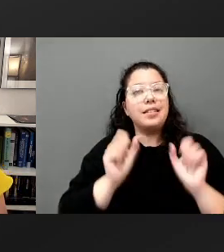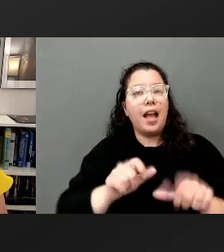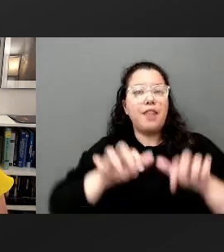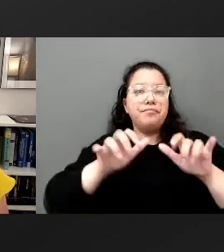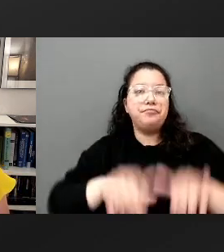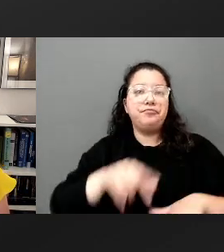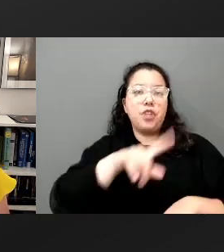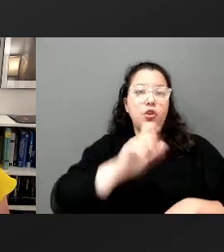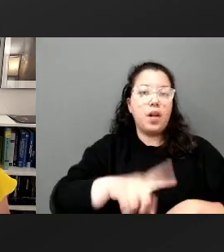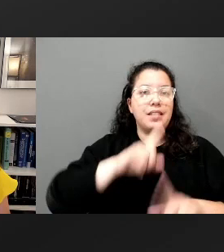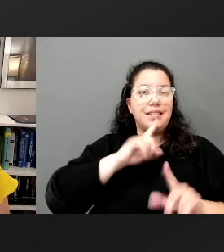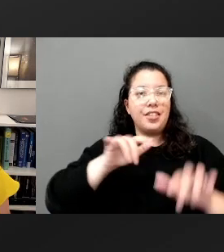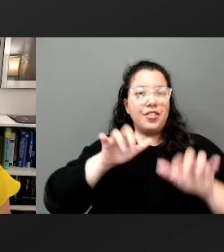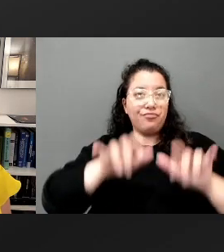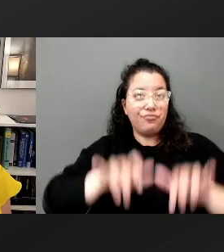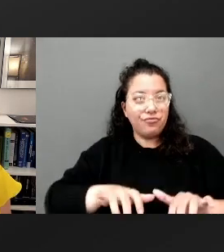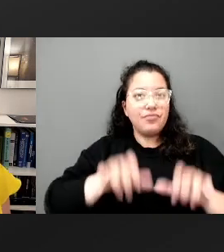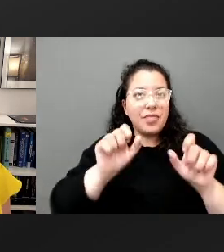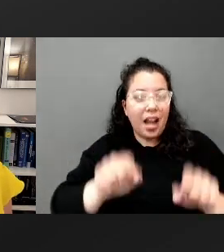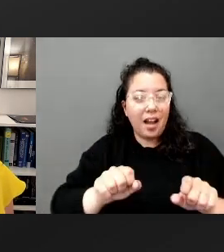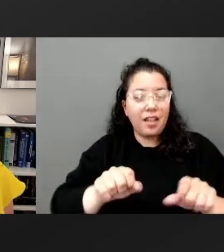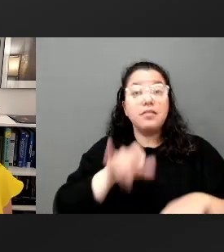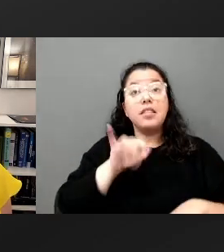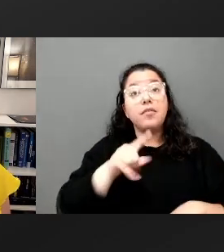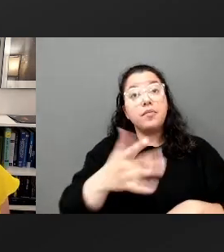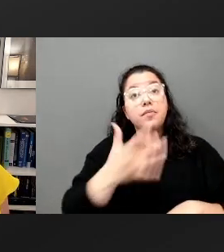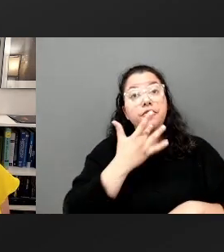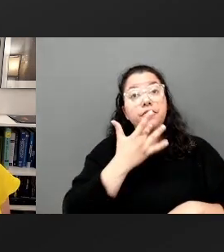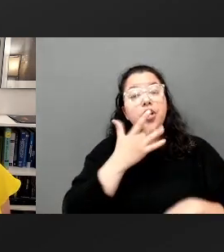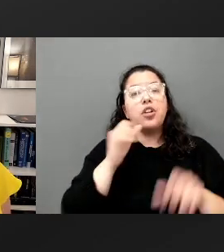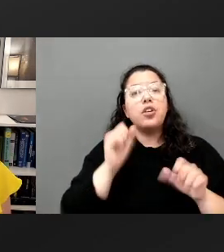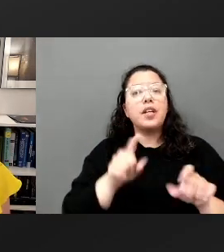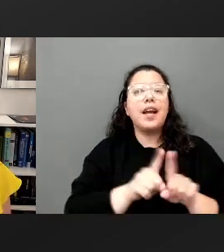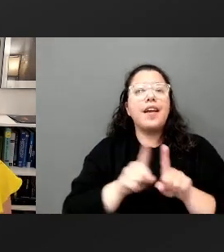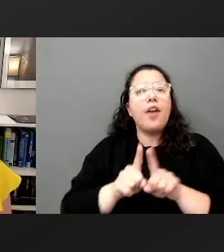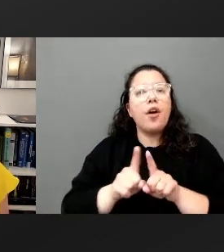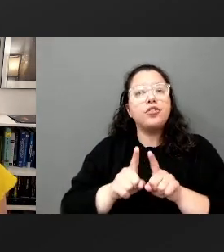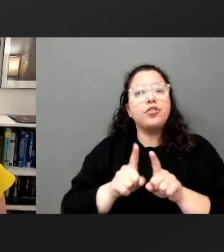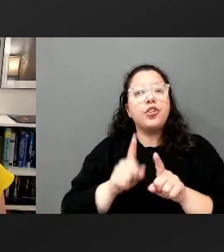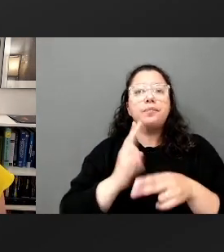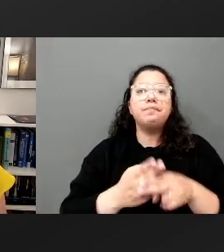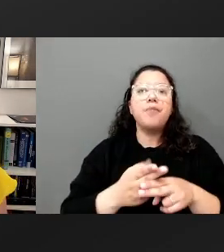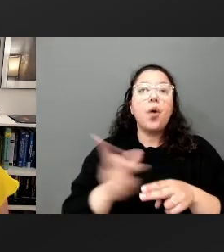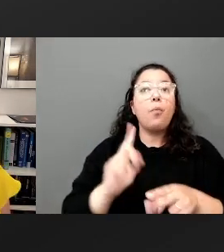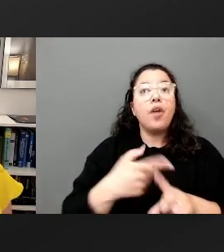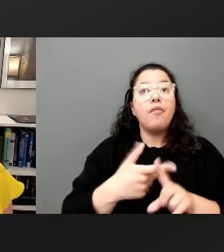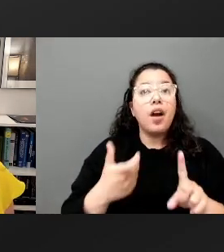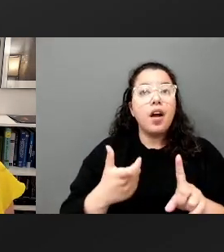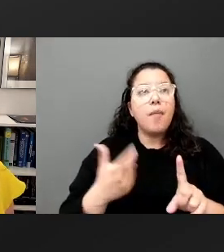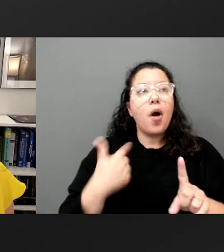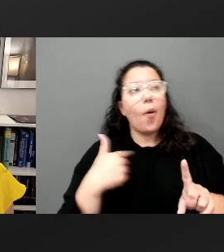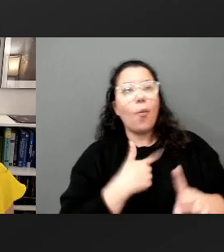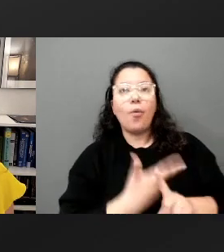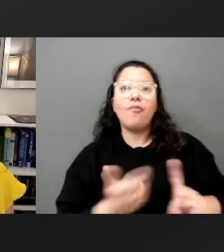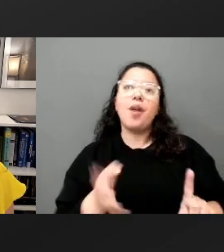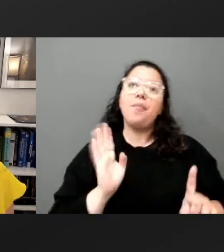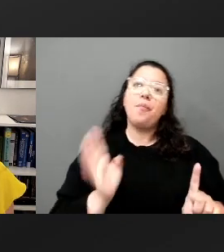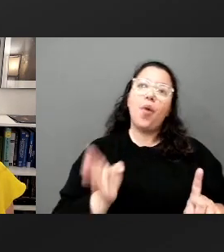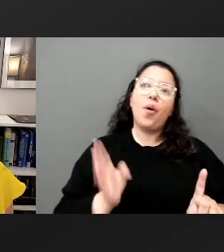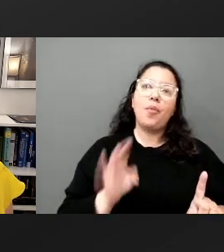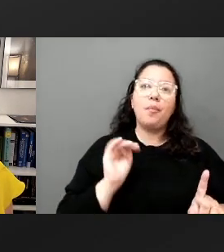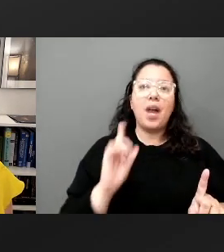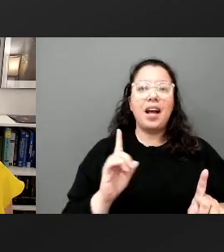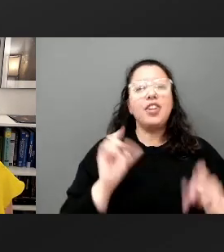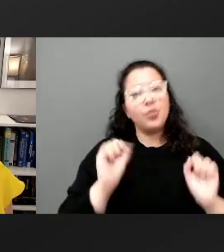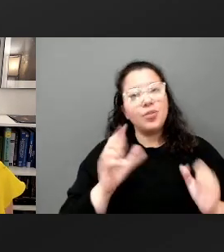you'd like, you can also write down where the question is coming from. It's coming from Baltimore, Maryland, for example. And if you